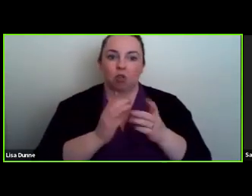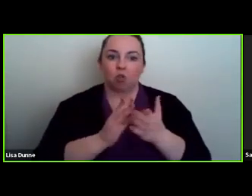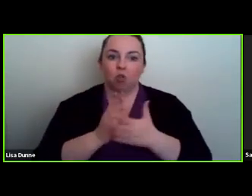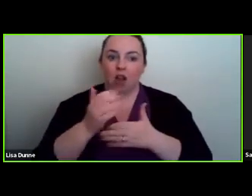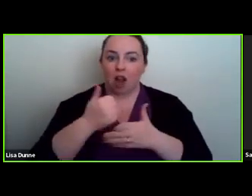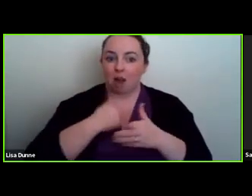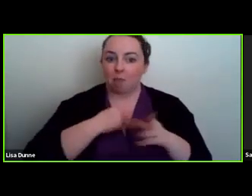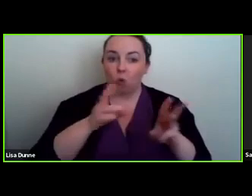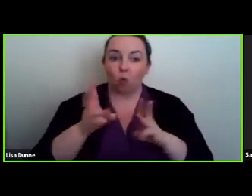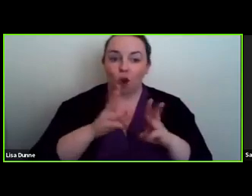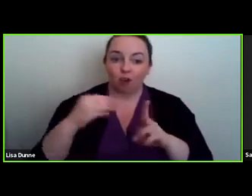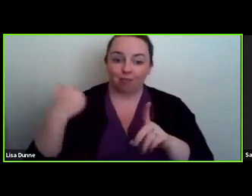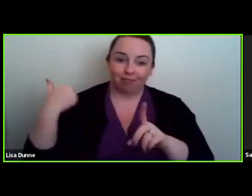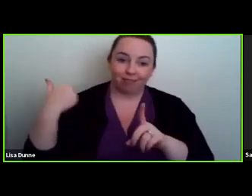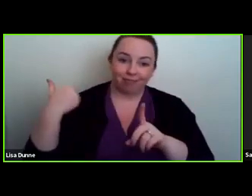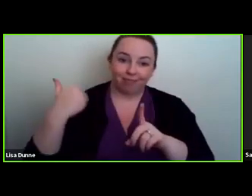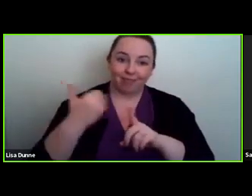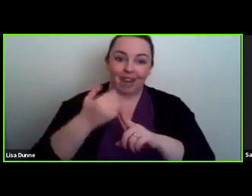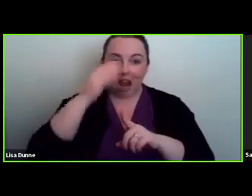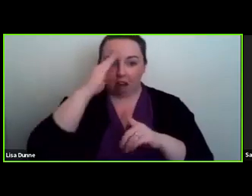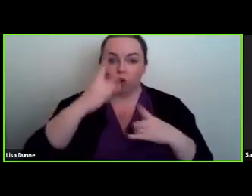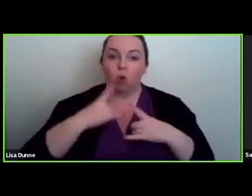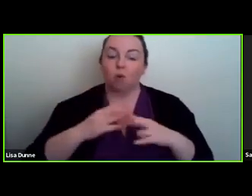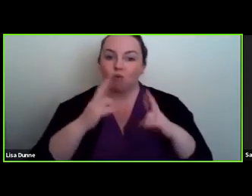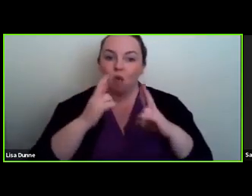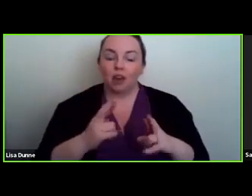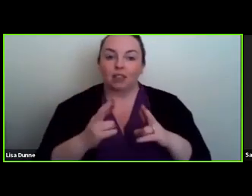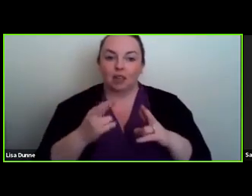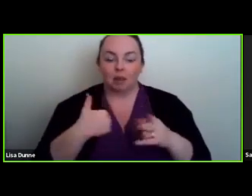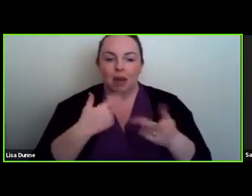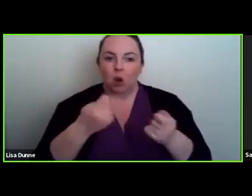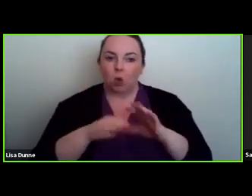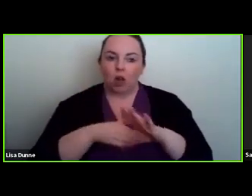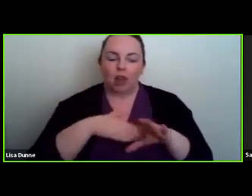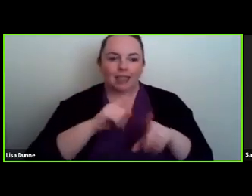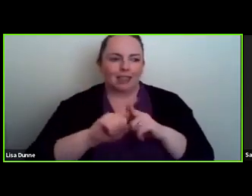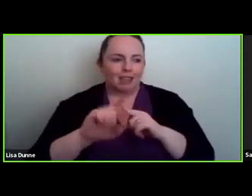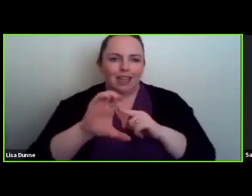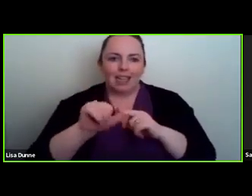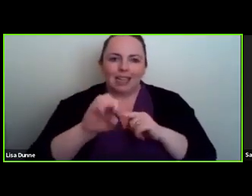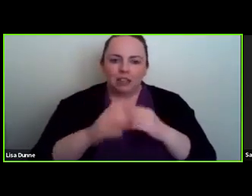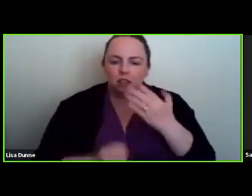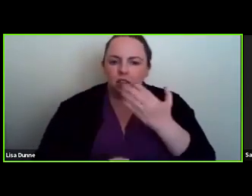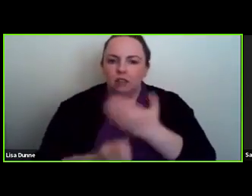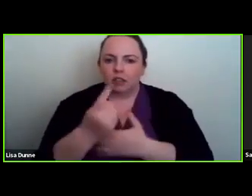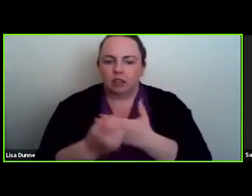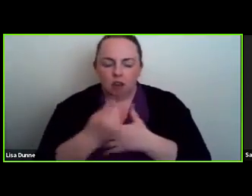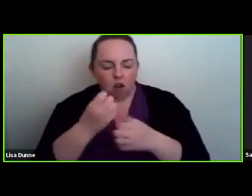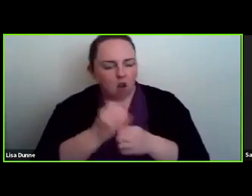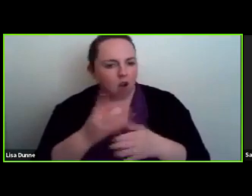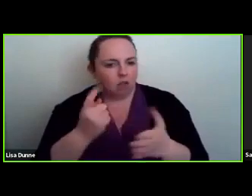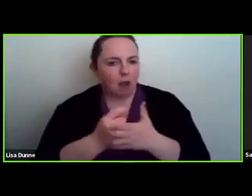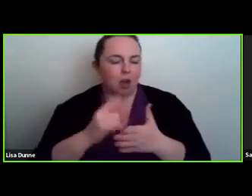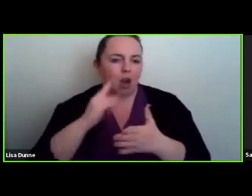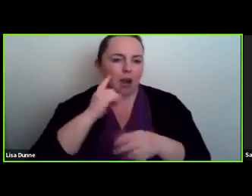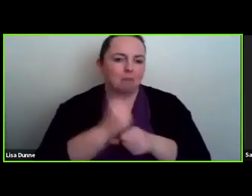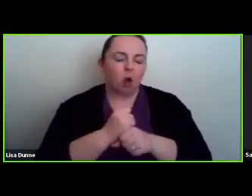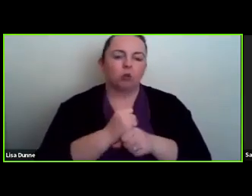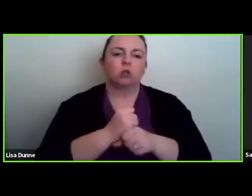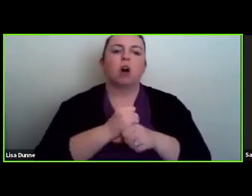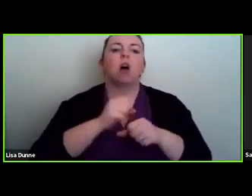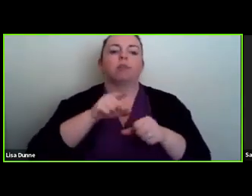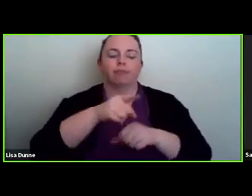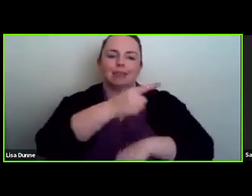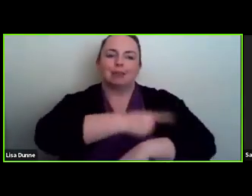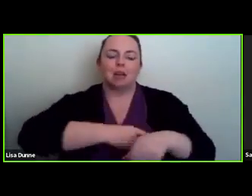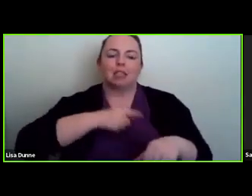work in Irish human rights, we deal with cases and issues we hear every time about the way people with